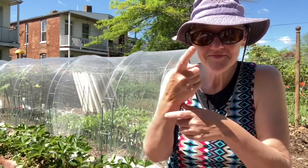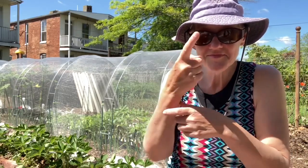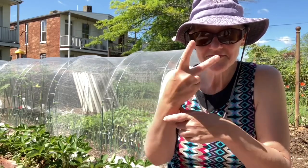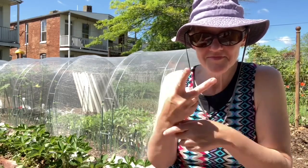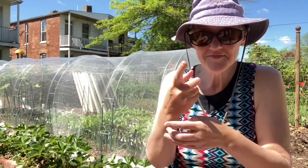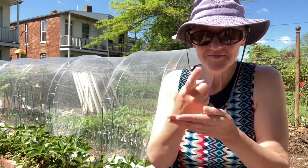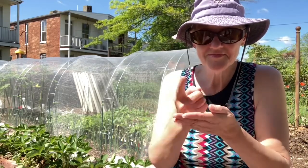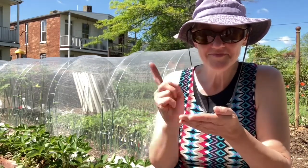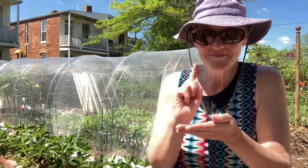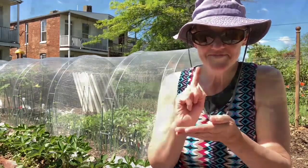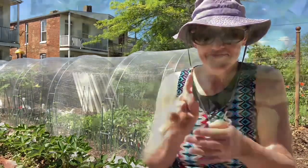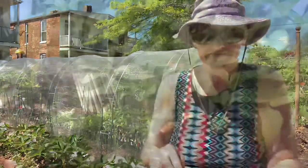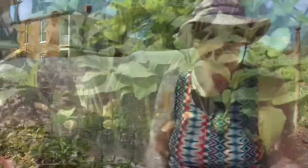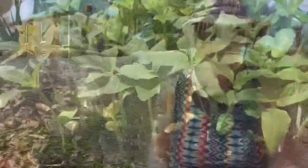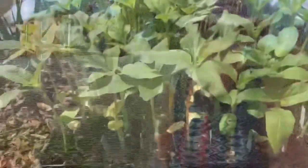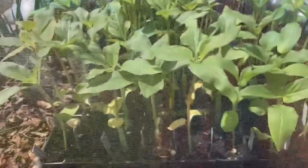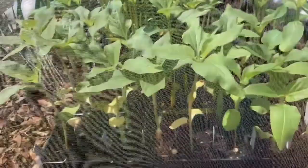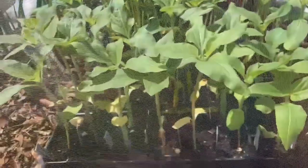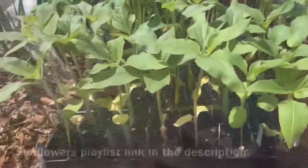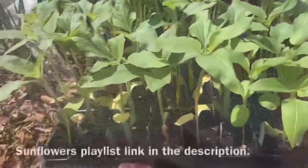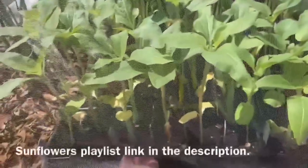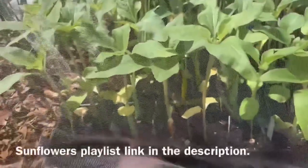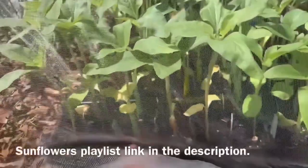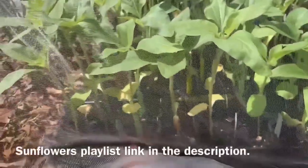seeds indoors only 3.5 weeks ago.